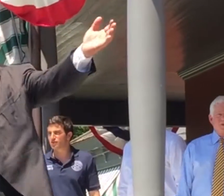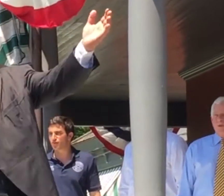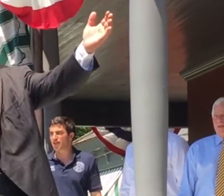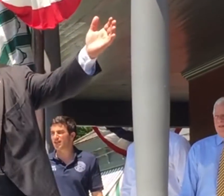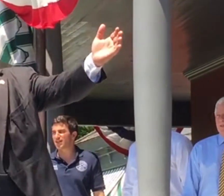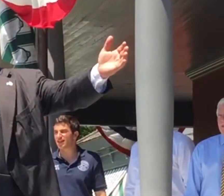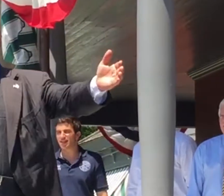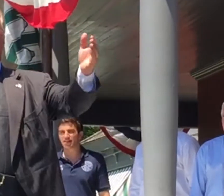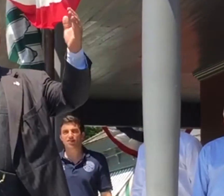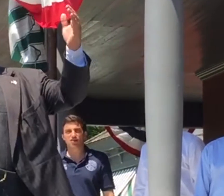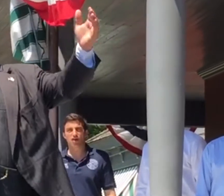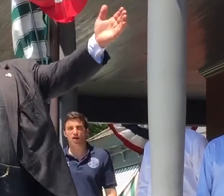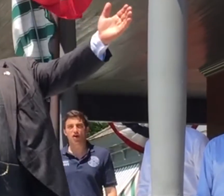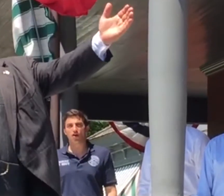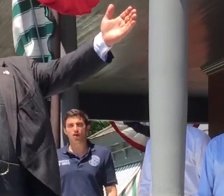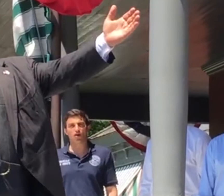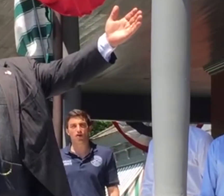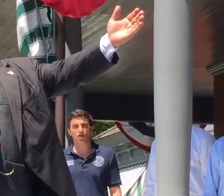home, sweet